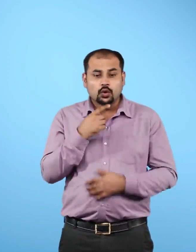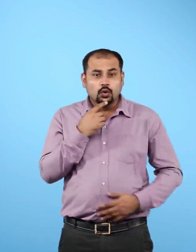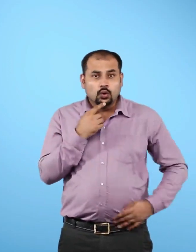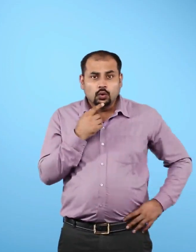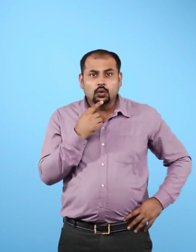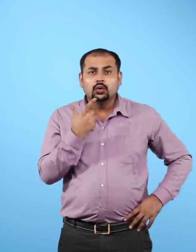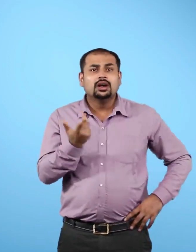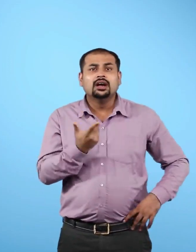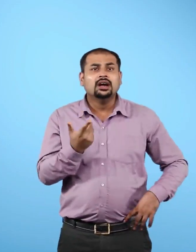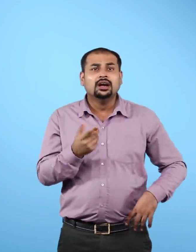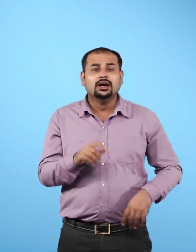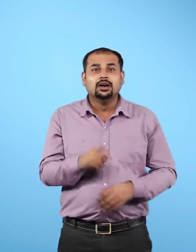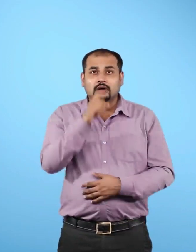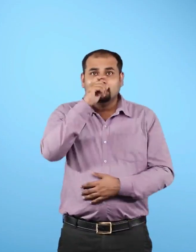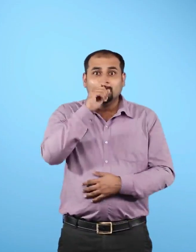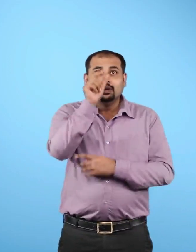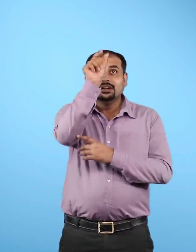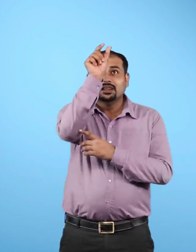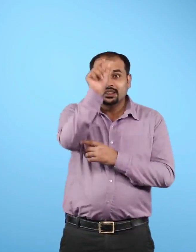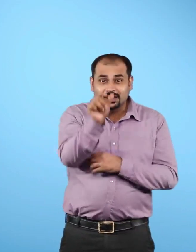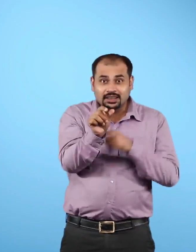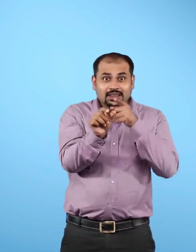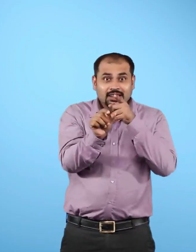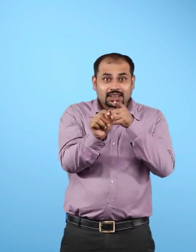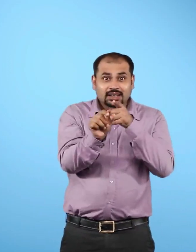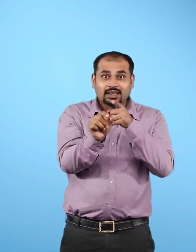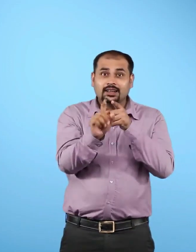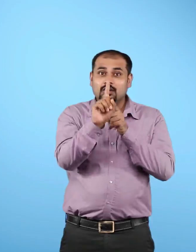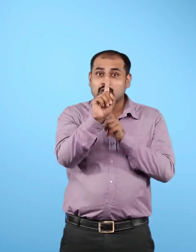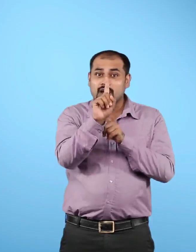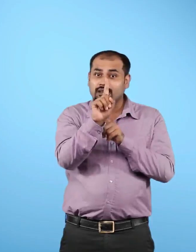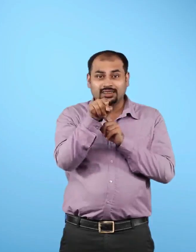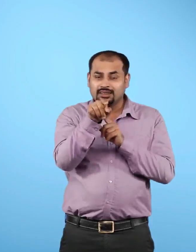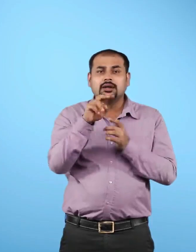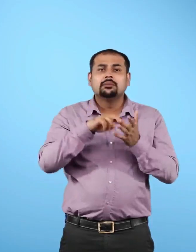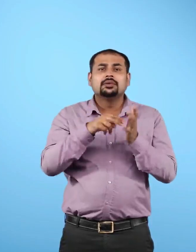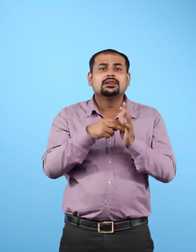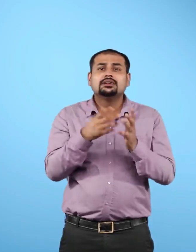Oh, the blue strip is 0.1 of the sheet.